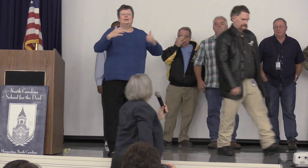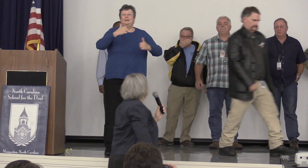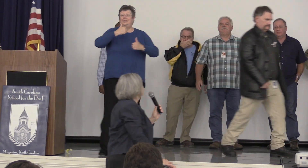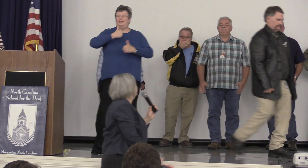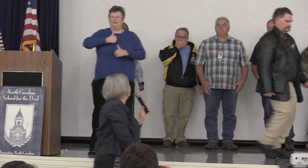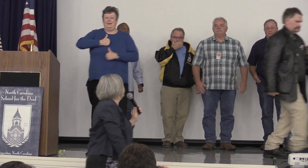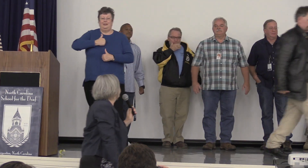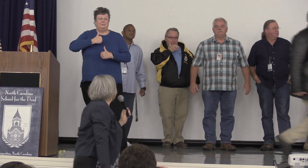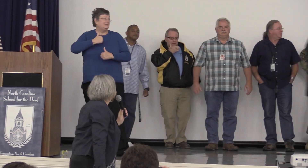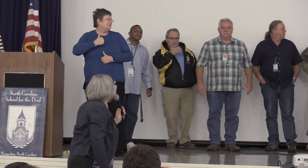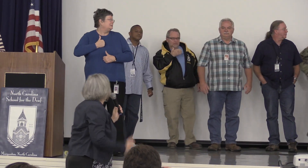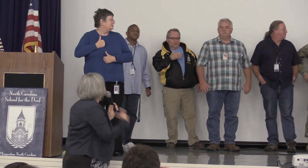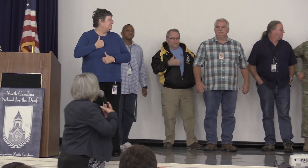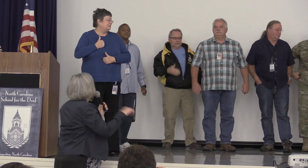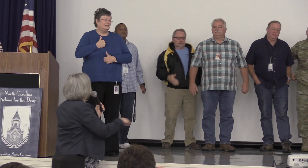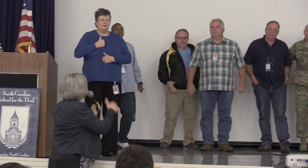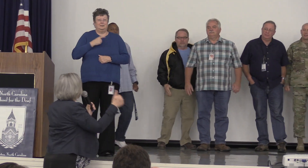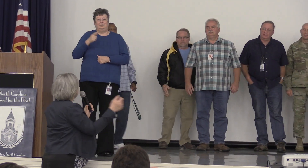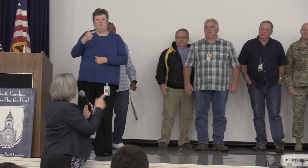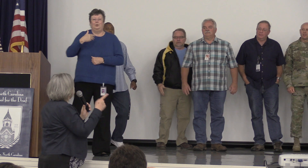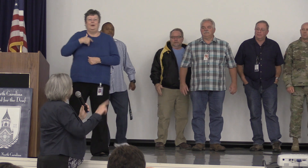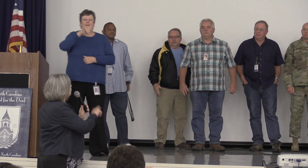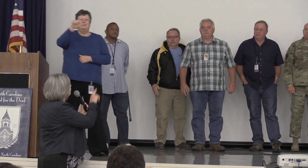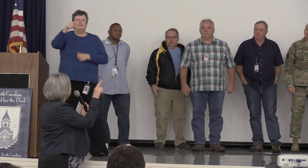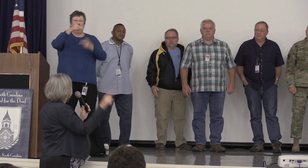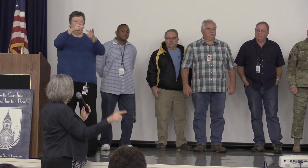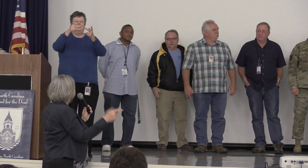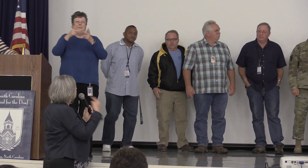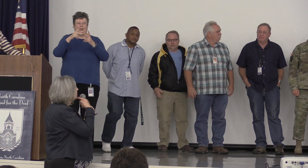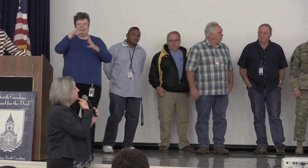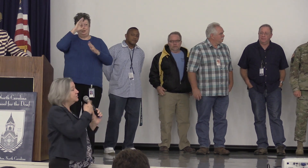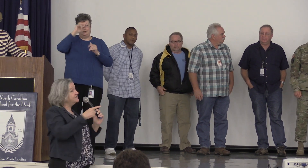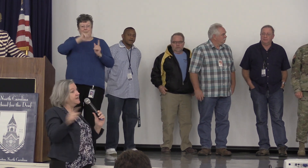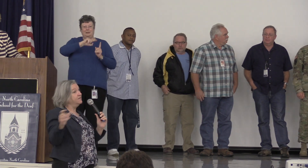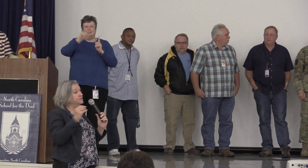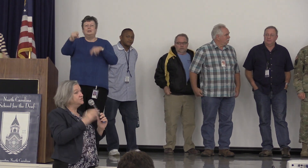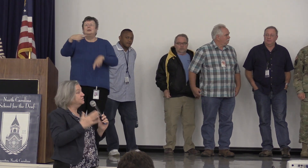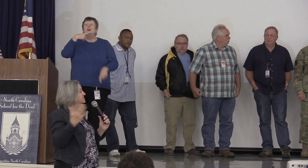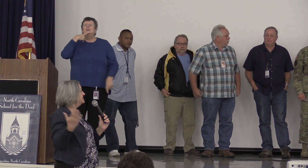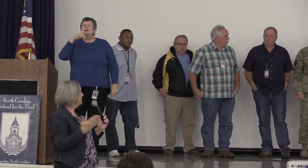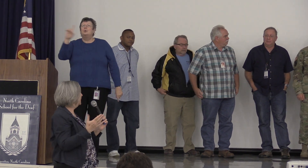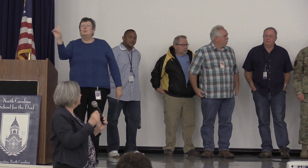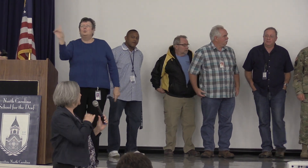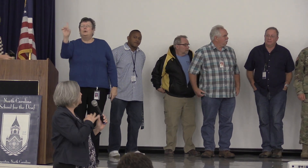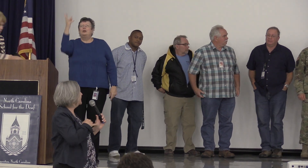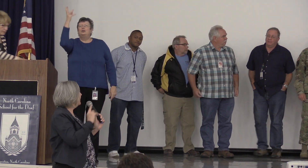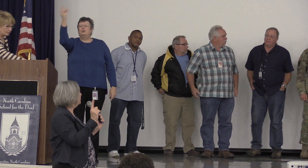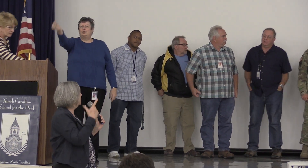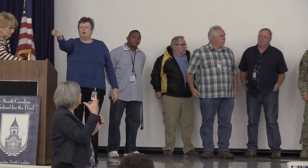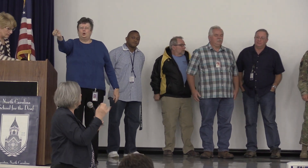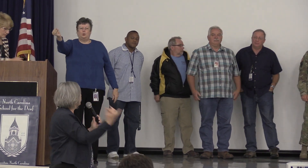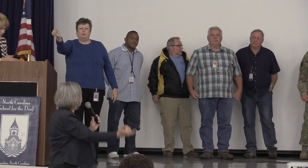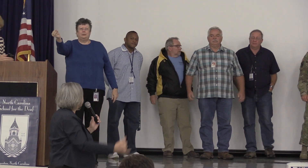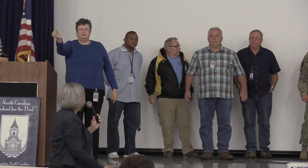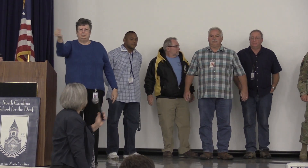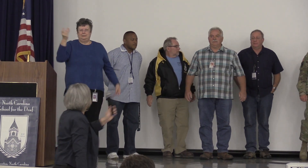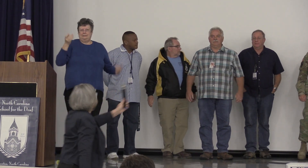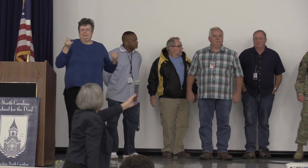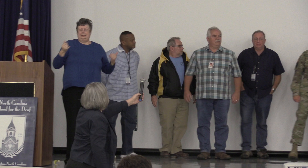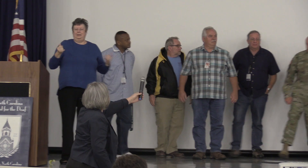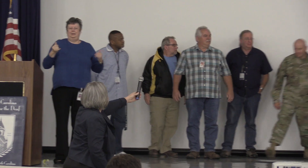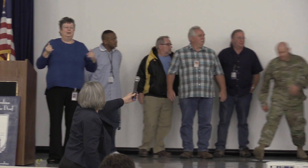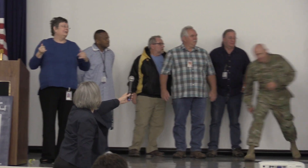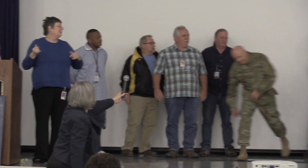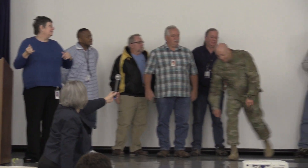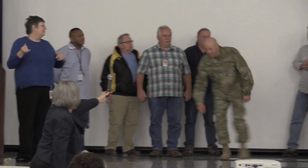Edmund, you have another place that you're expected. Can you tell the students here and the staff where you're going now?